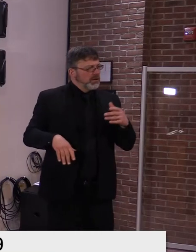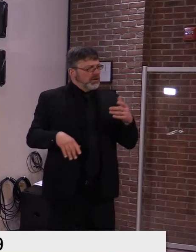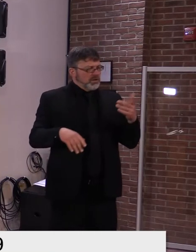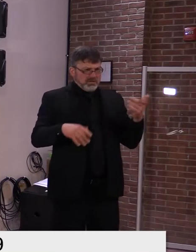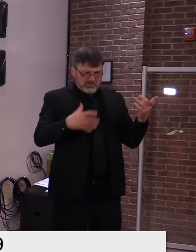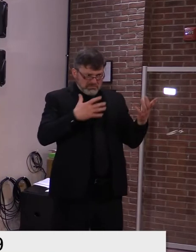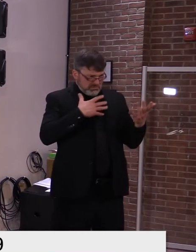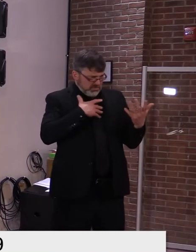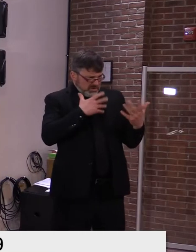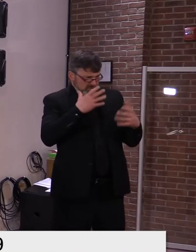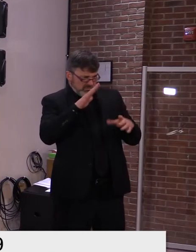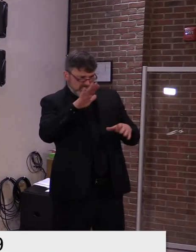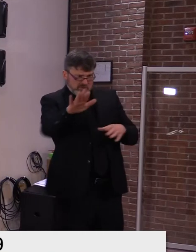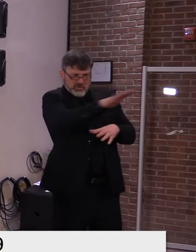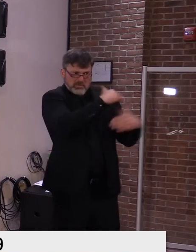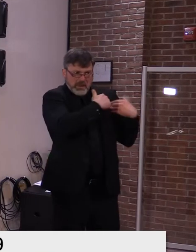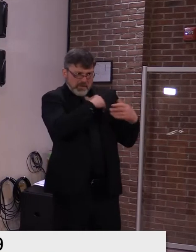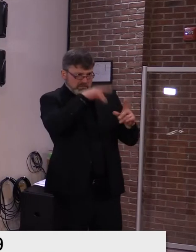health